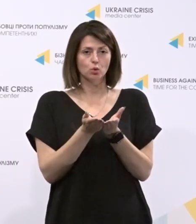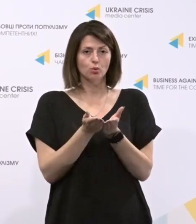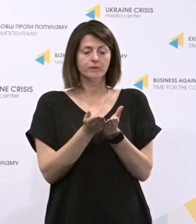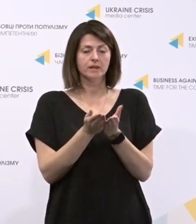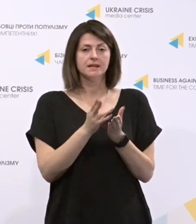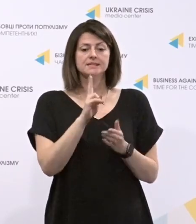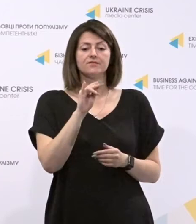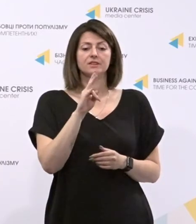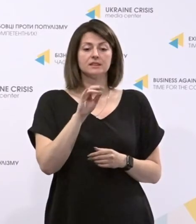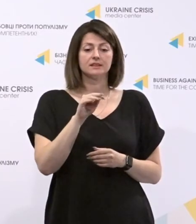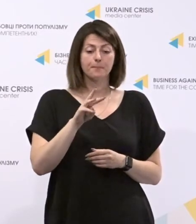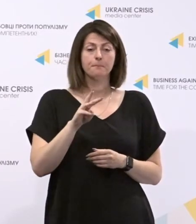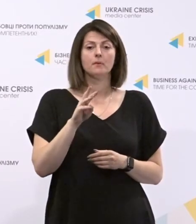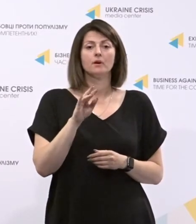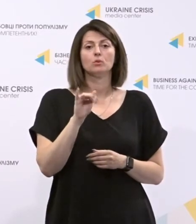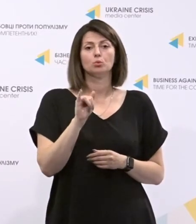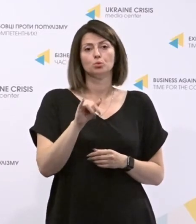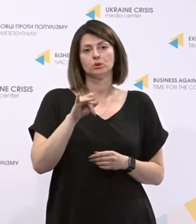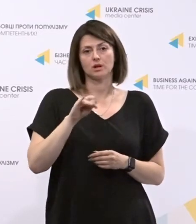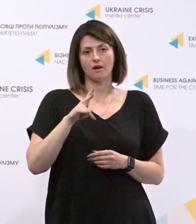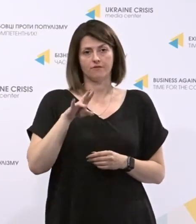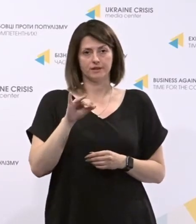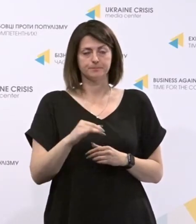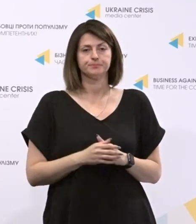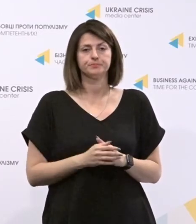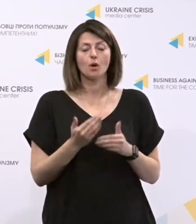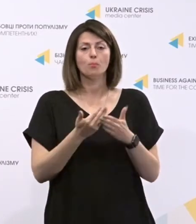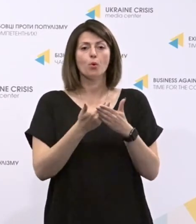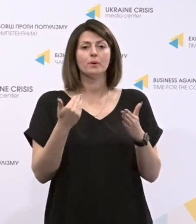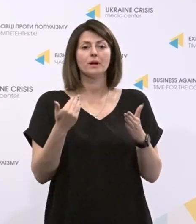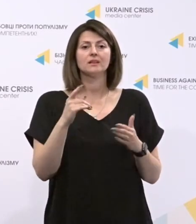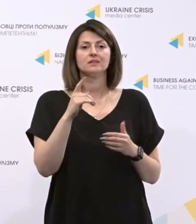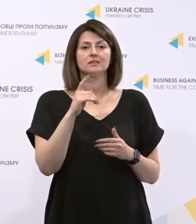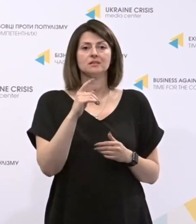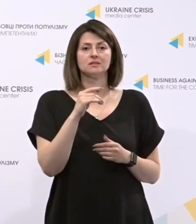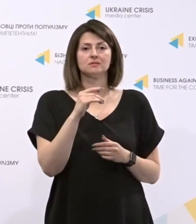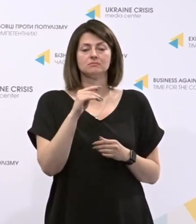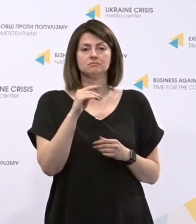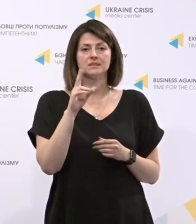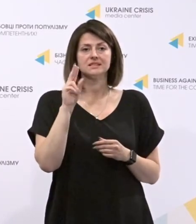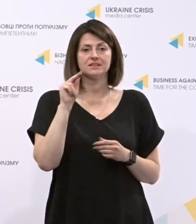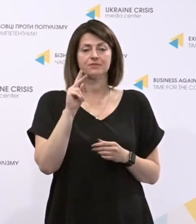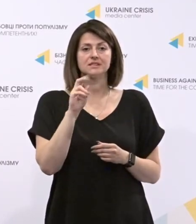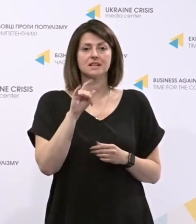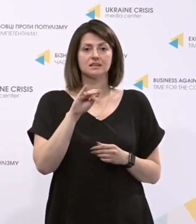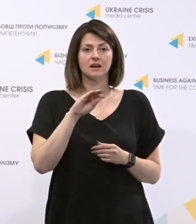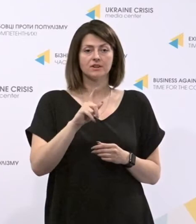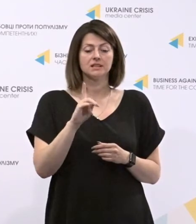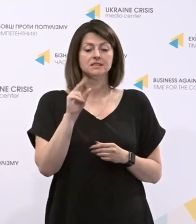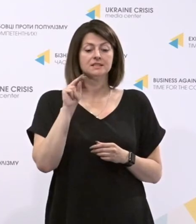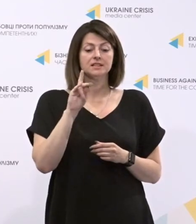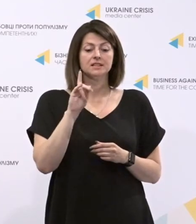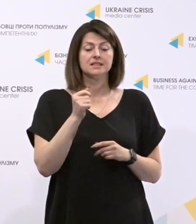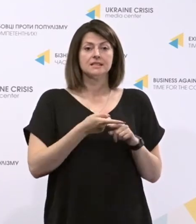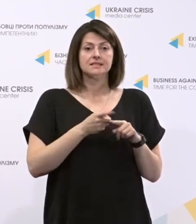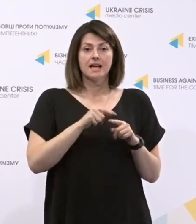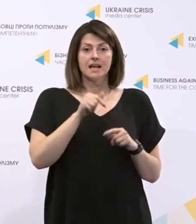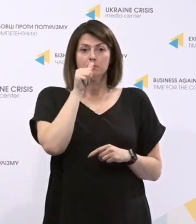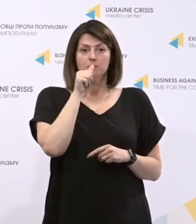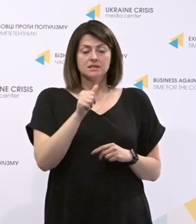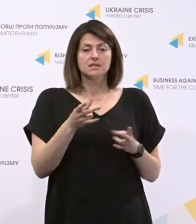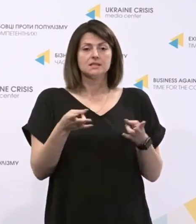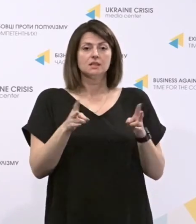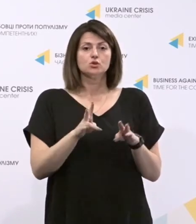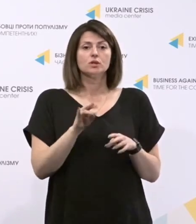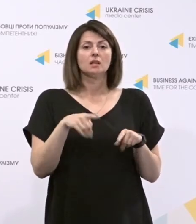Preliminary numbers for June indicate that the numbers this month remain at similar high levels to those in April